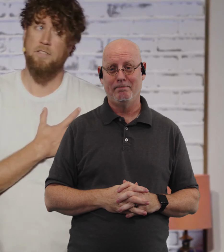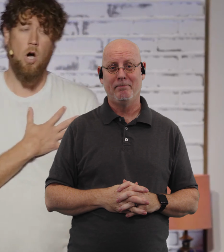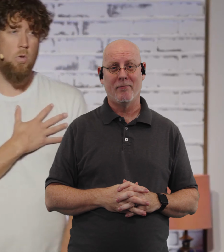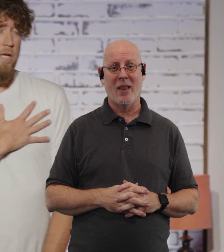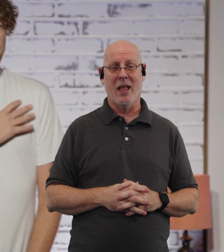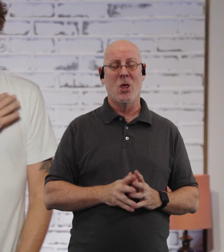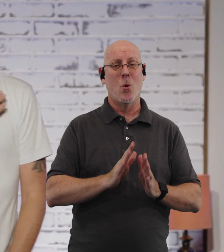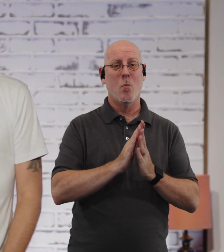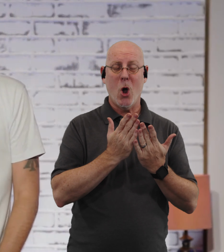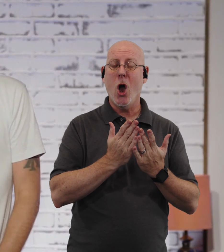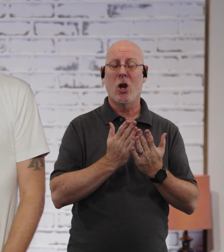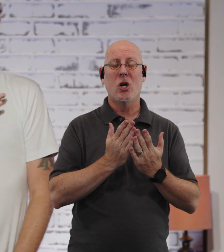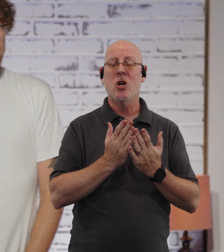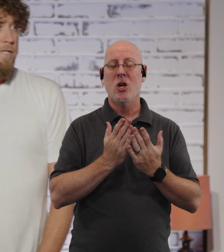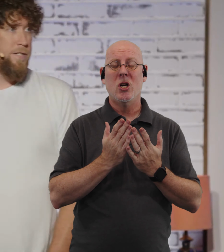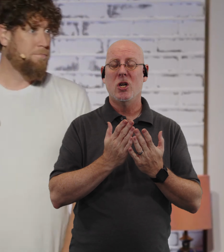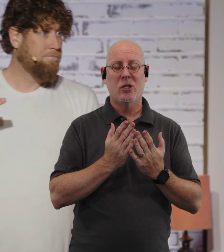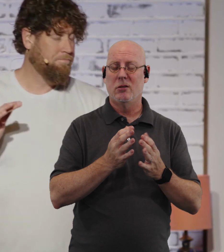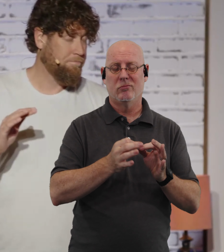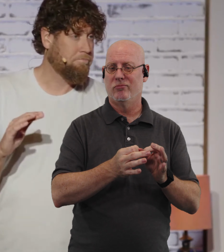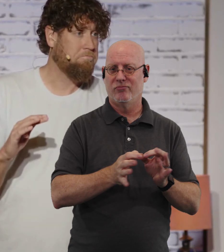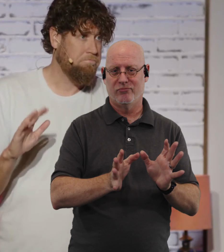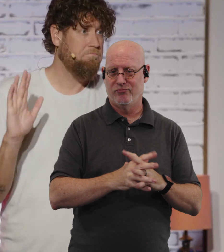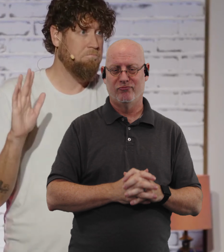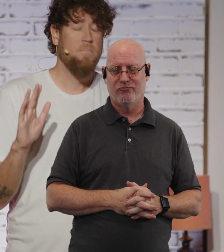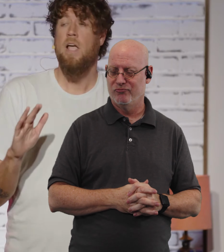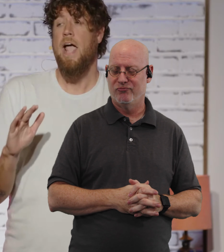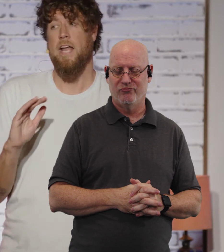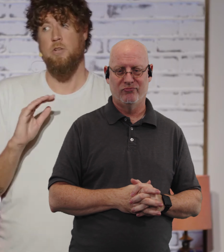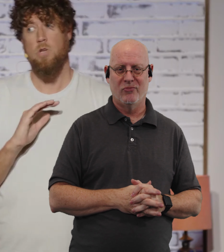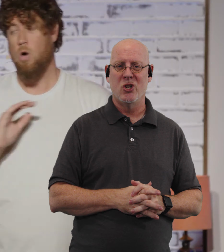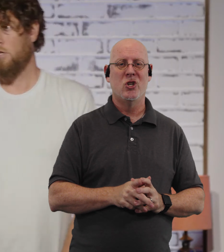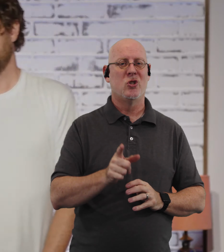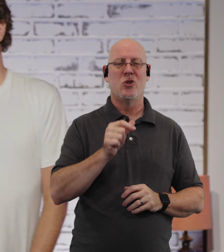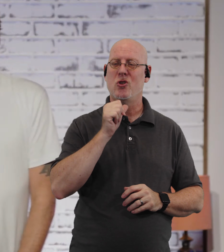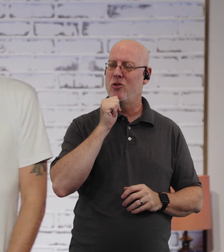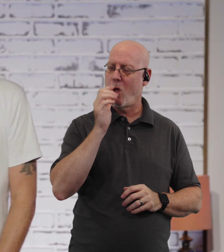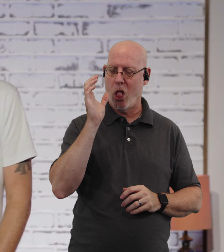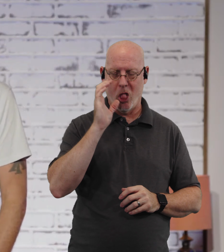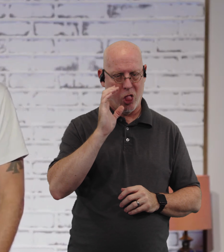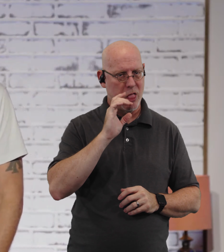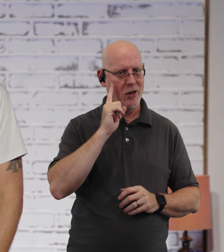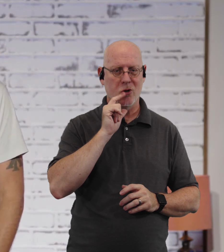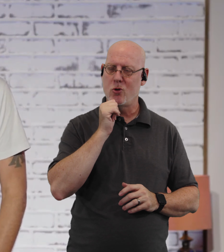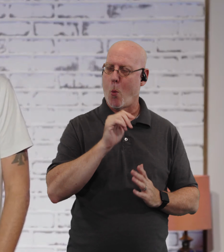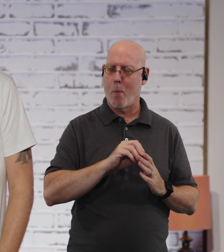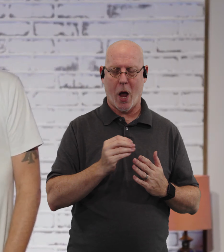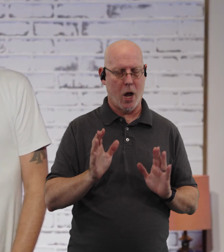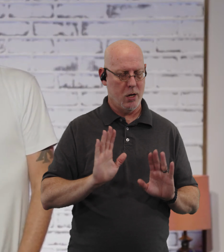And it's totally not a big deal. And you totally should not look it up and buy it.